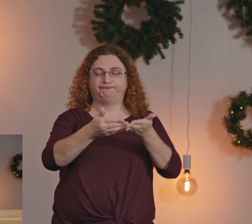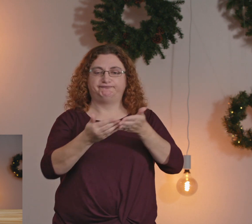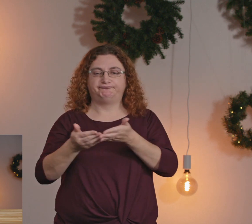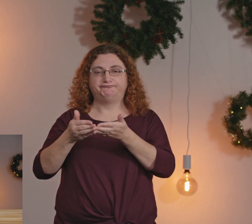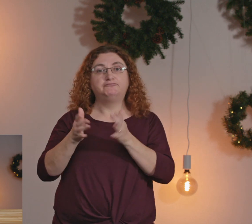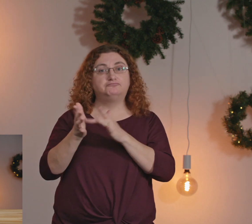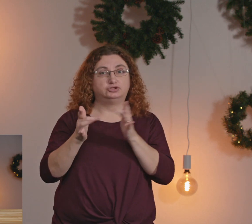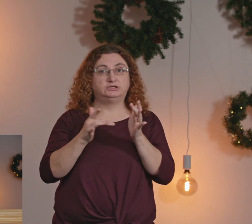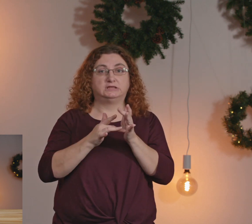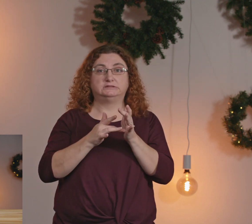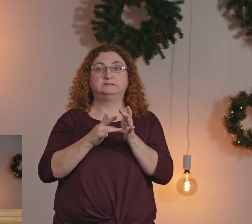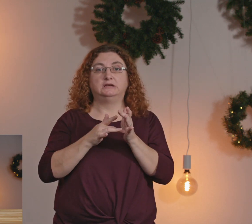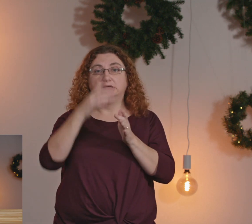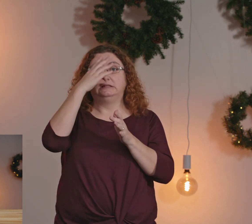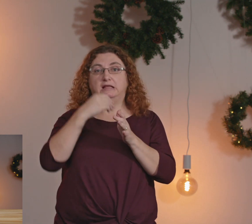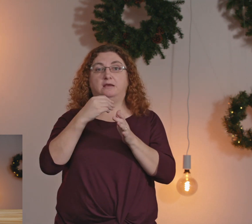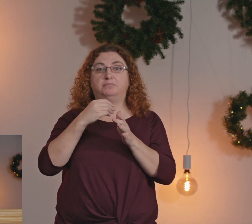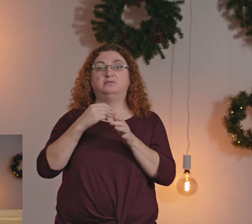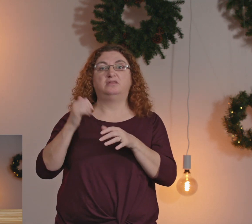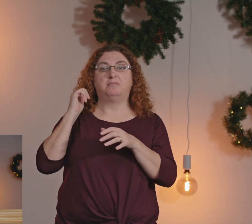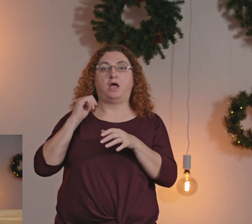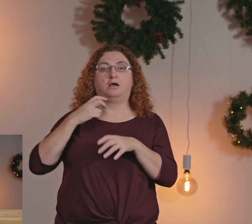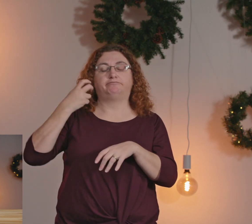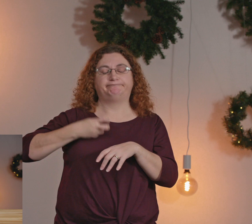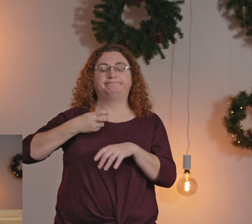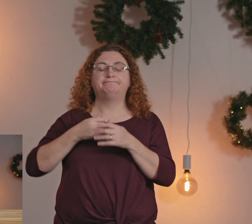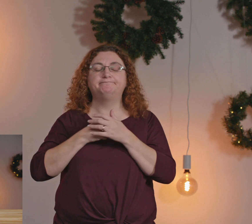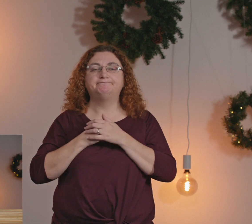boat. He's actually asleep on a cushion in the back.